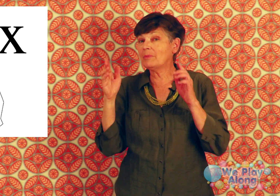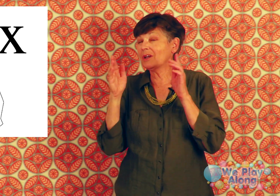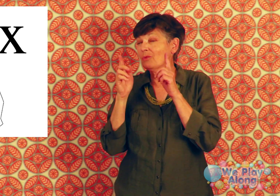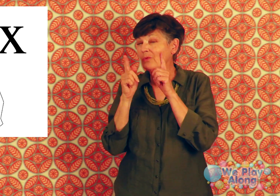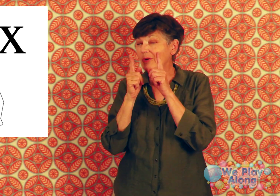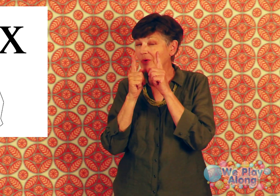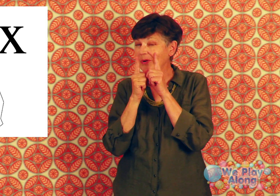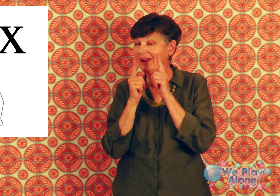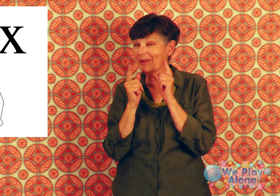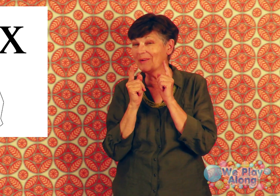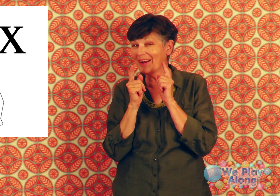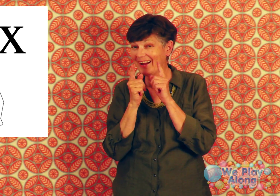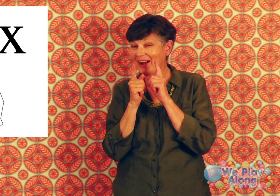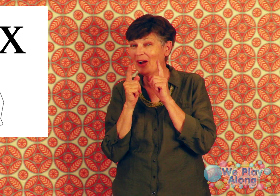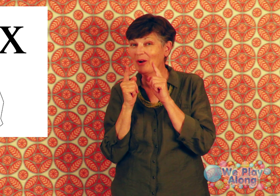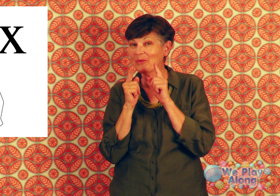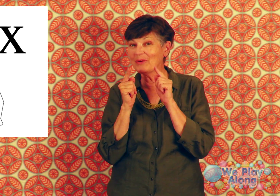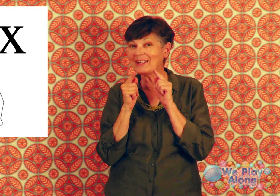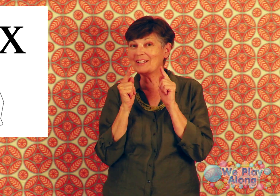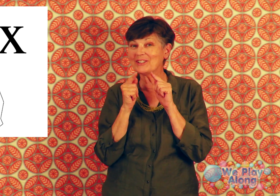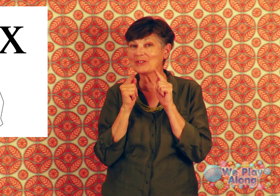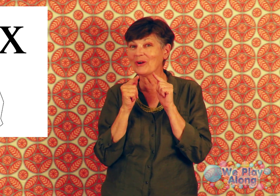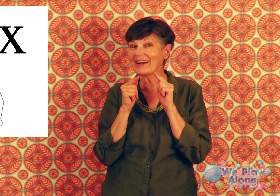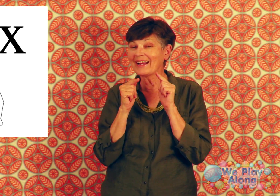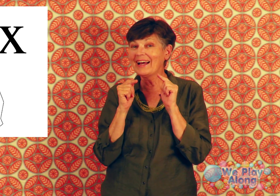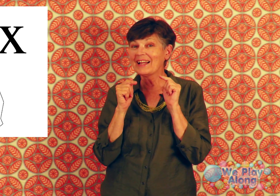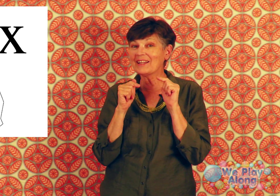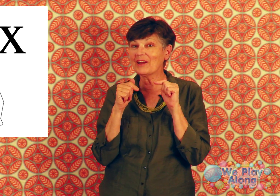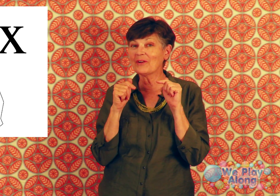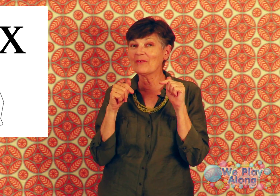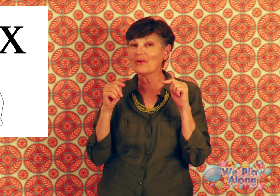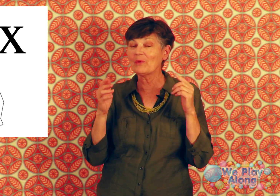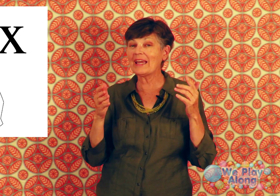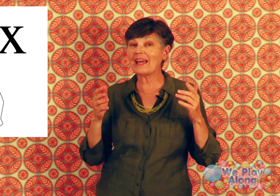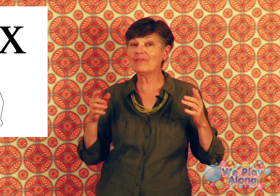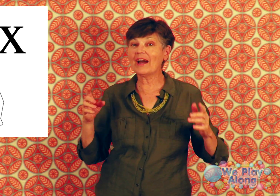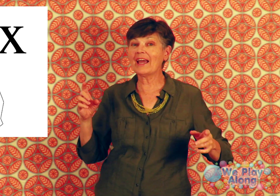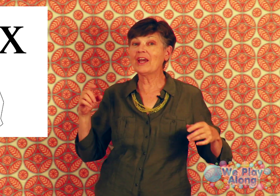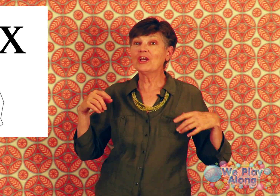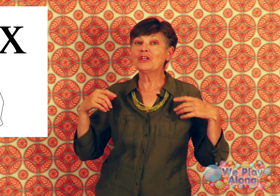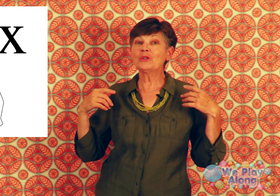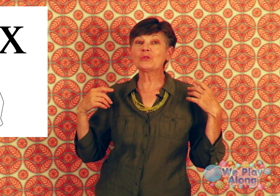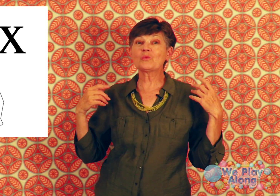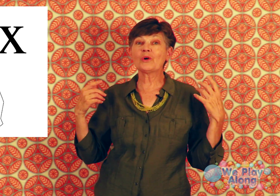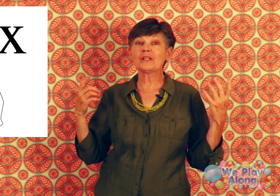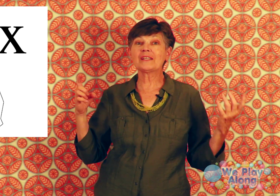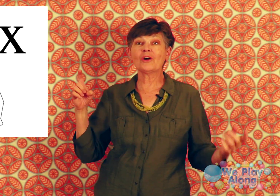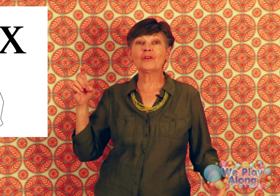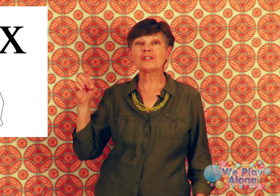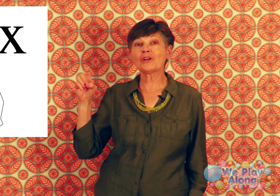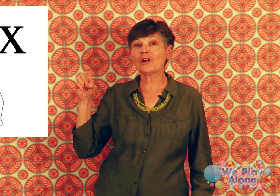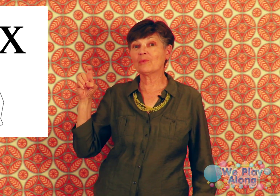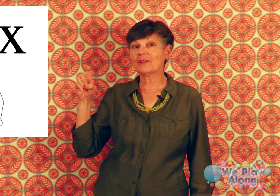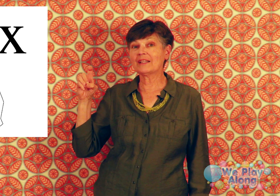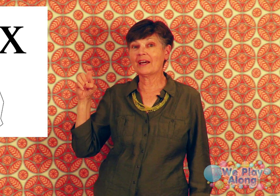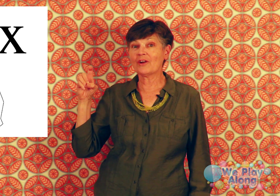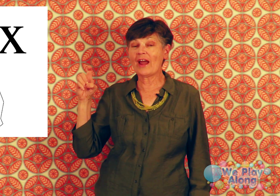be a really short letter of the week if I used words that only started with the letter